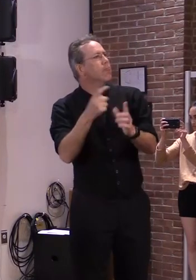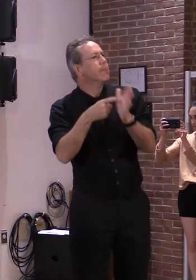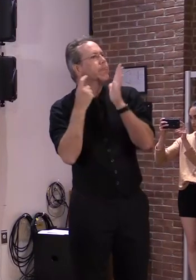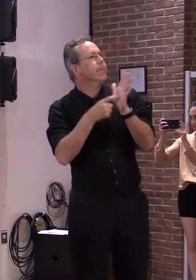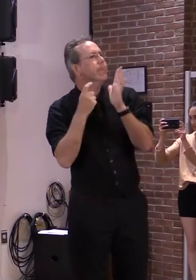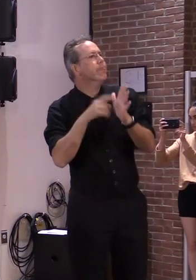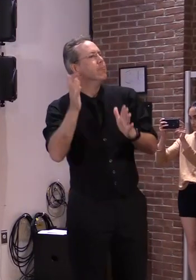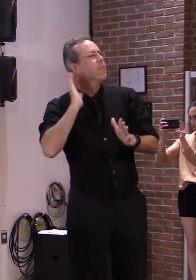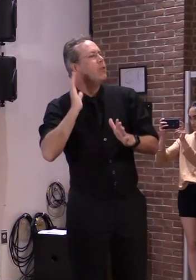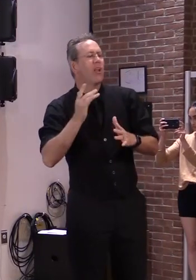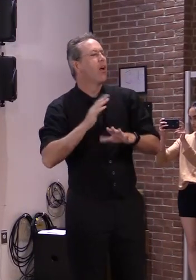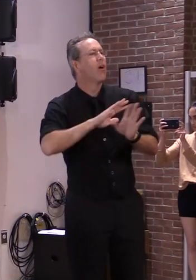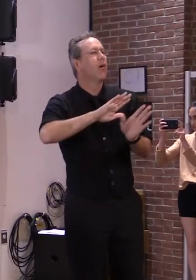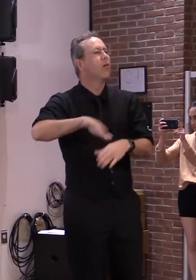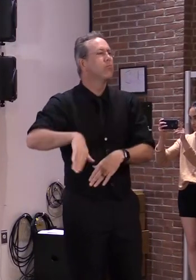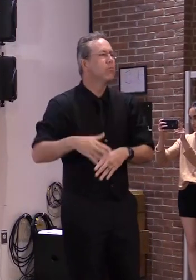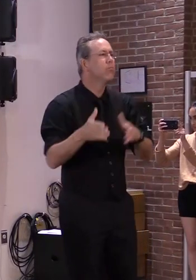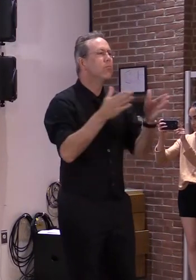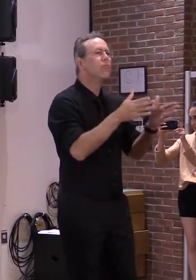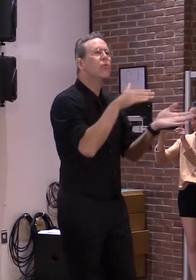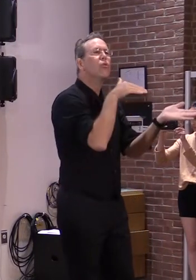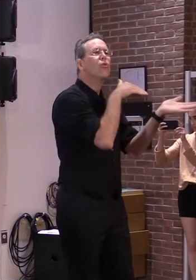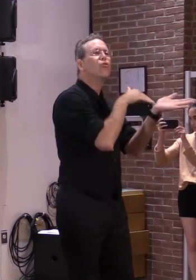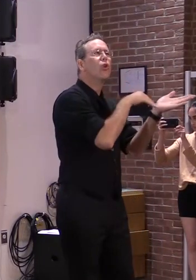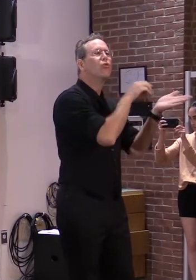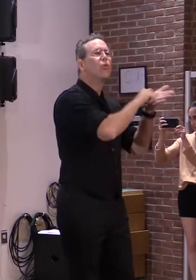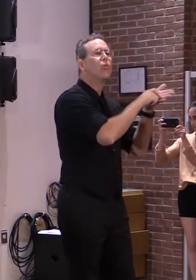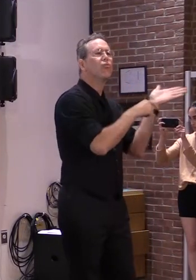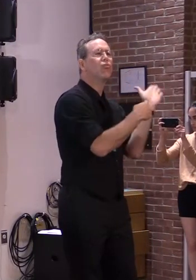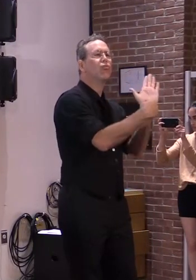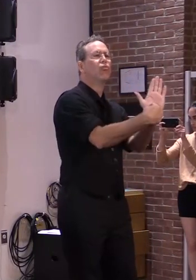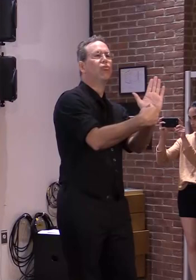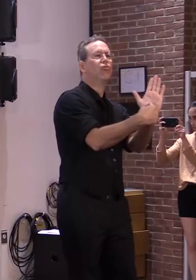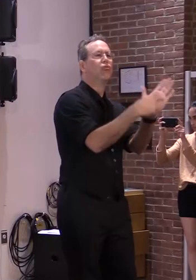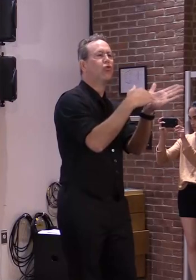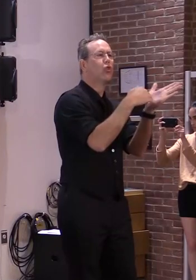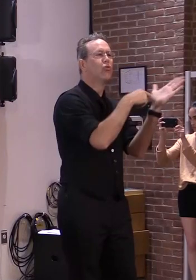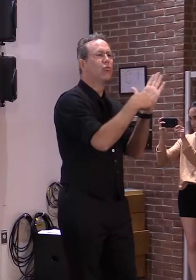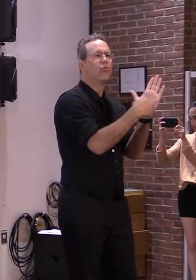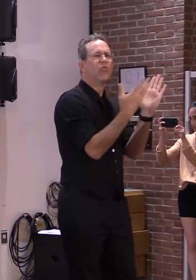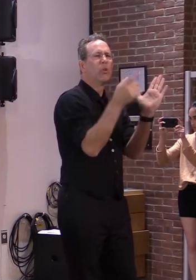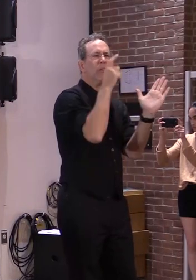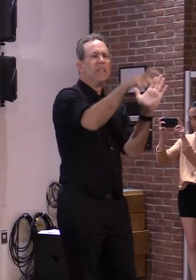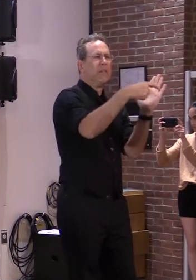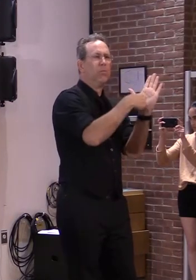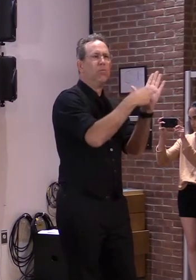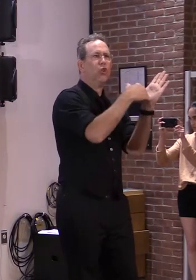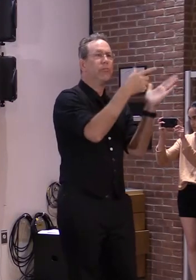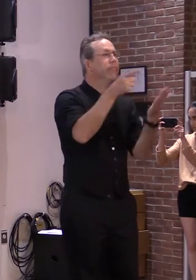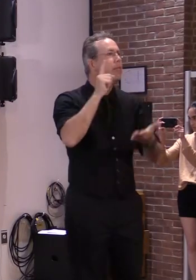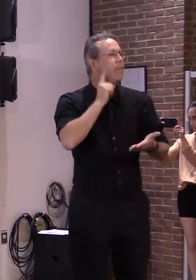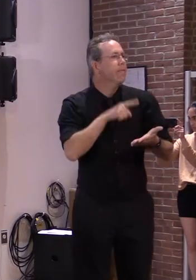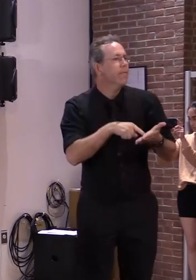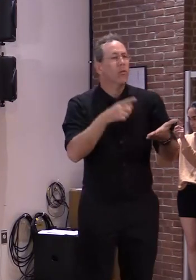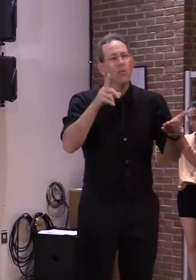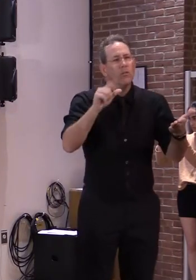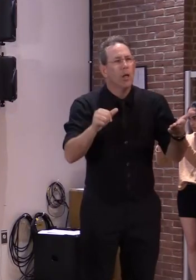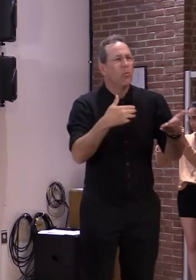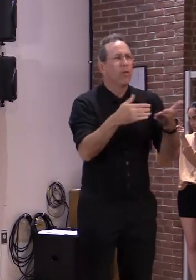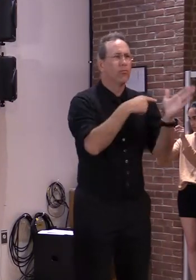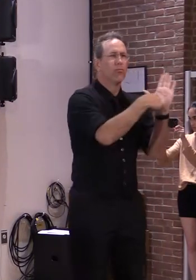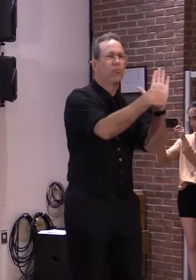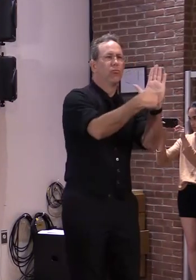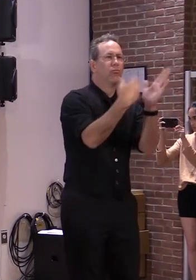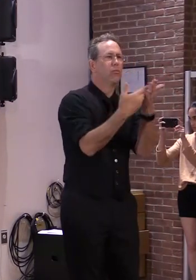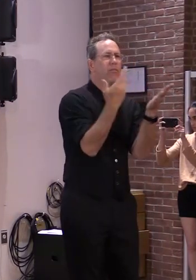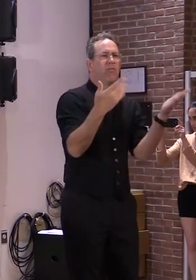have a doctor's note that says you're disabled, we'll take that. We'll take appeals as well. We gave notice